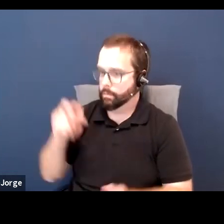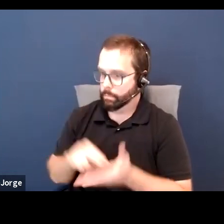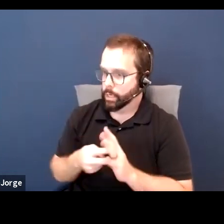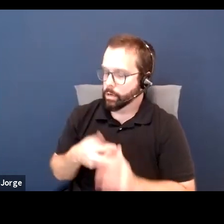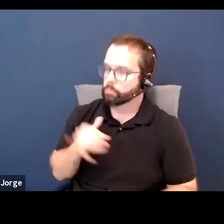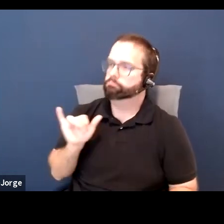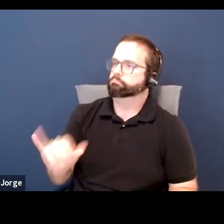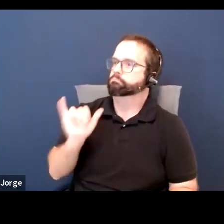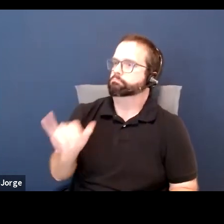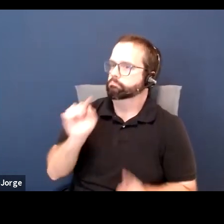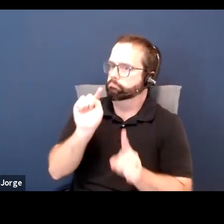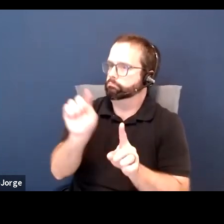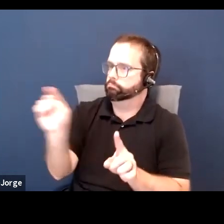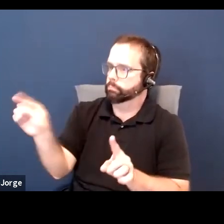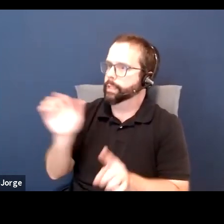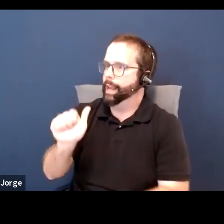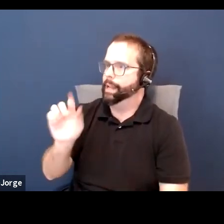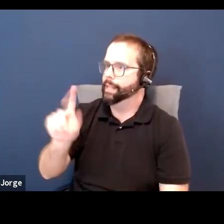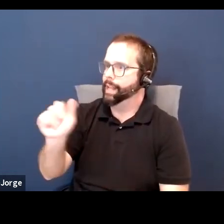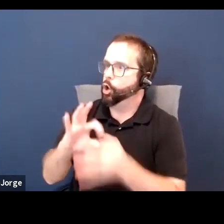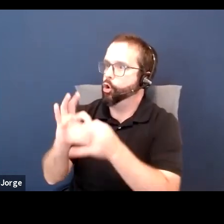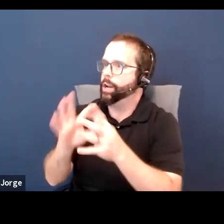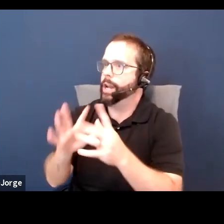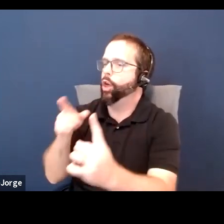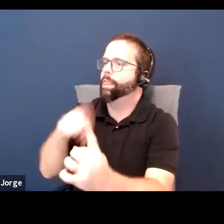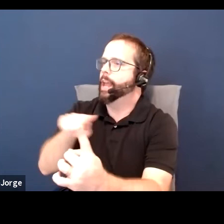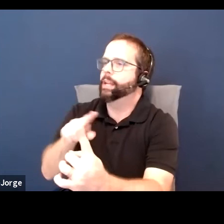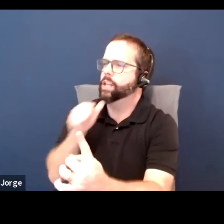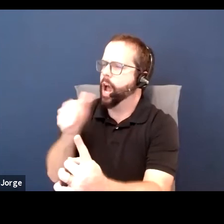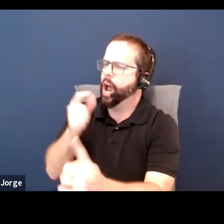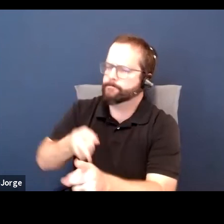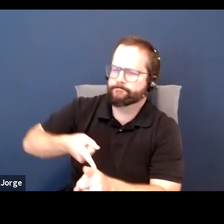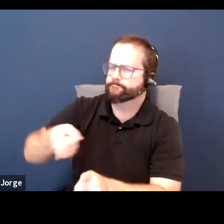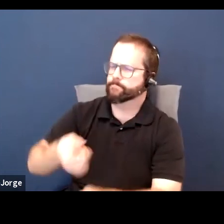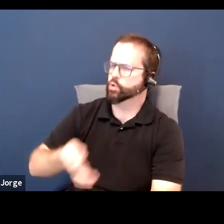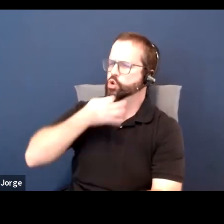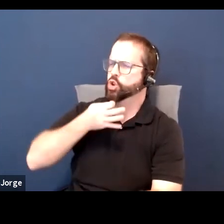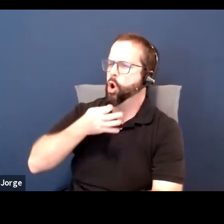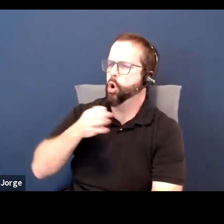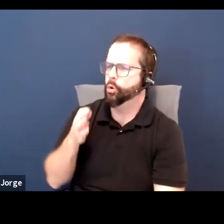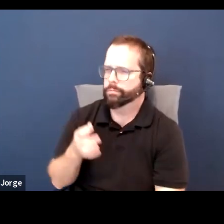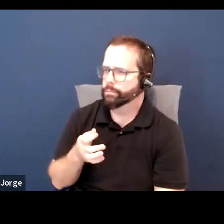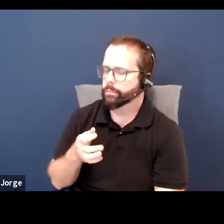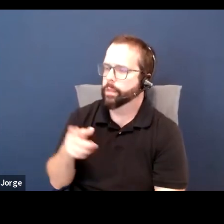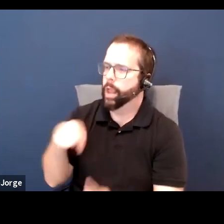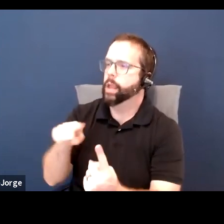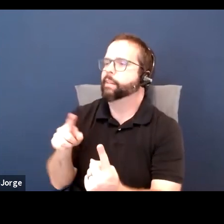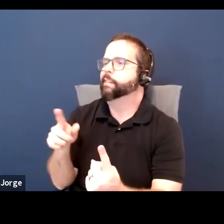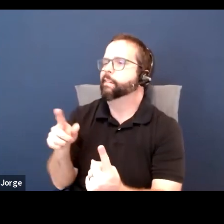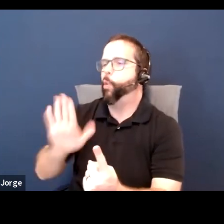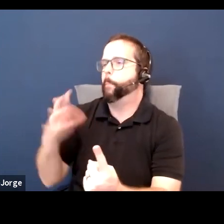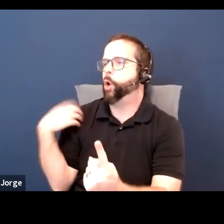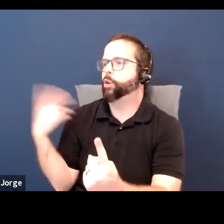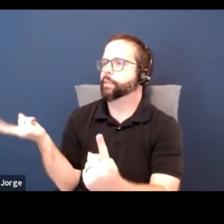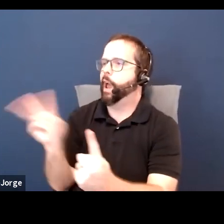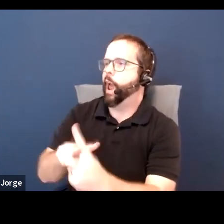this is something that's an extra of their job. It's not something that they know a lot about. So you can position yourself to be a resource